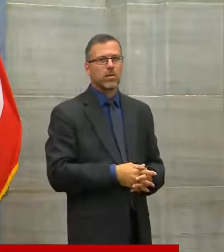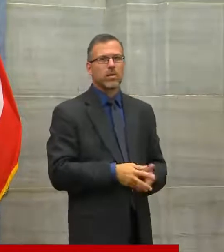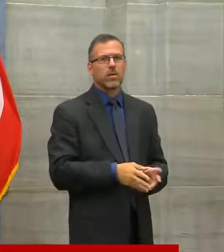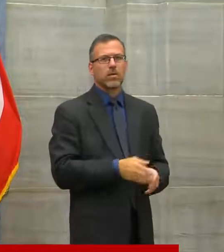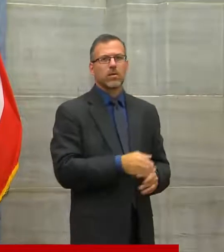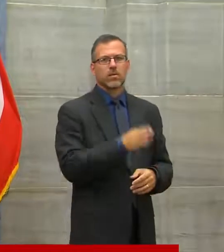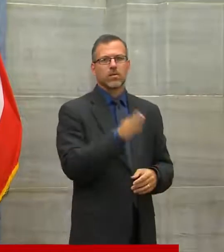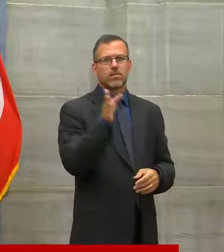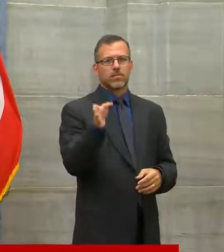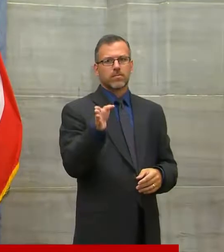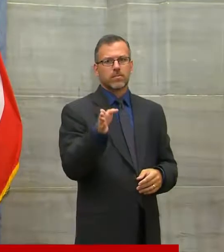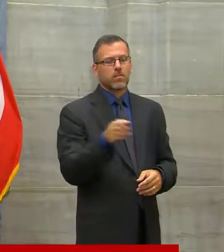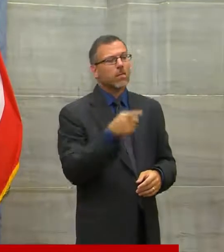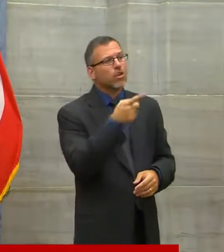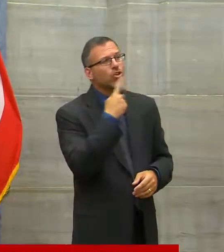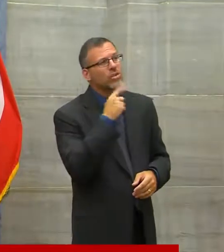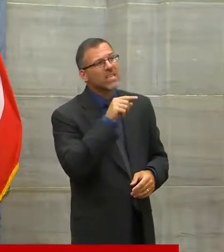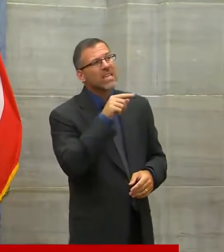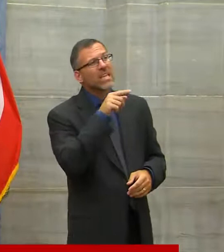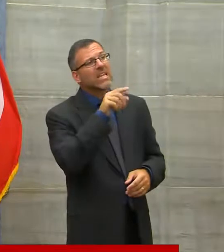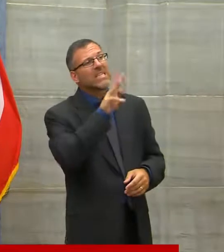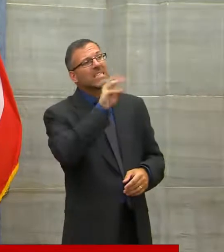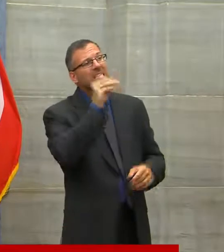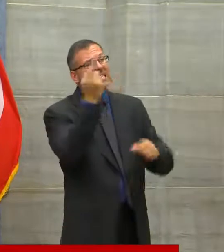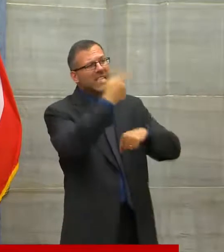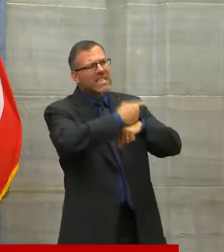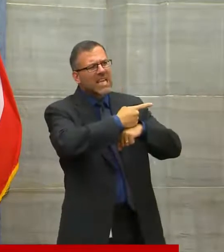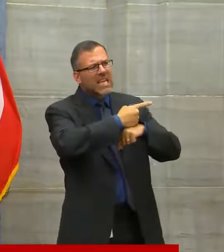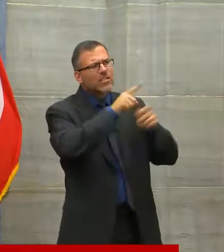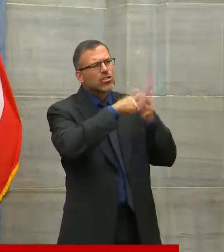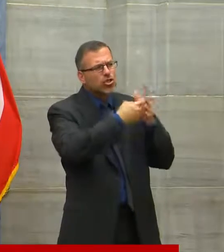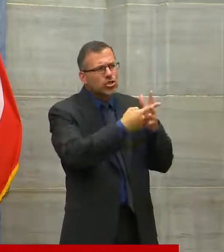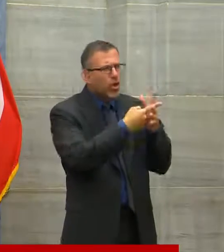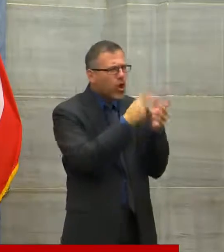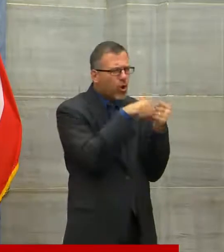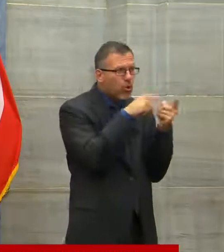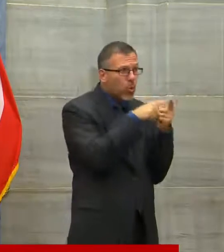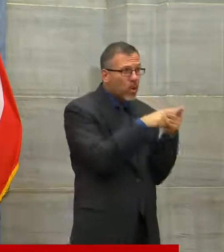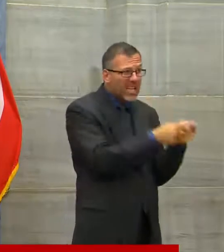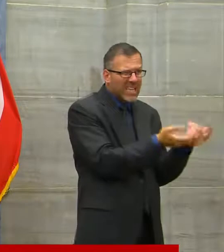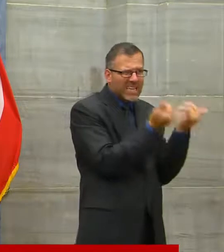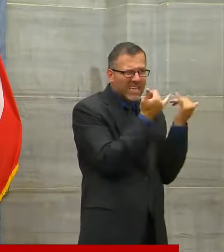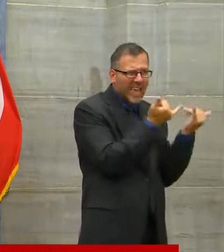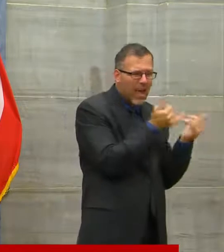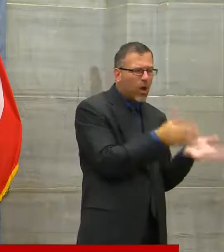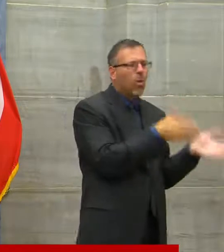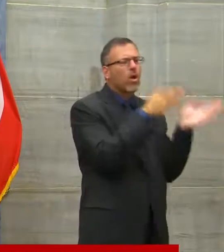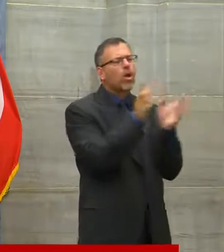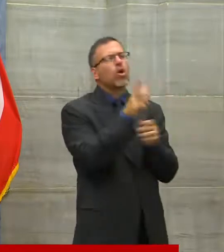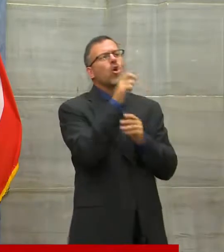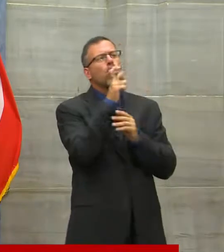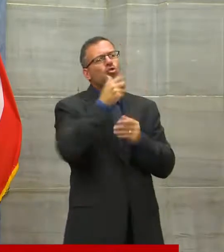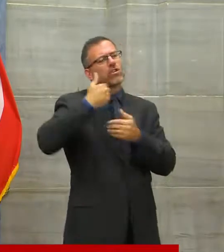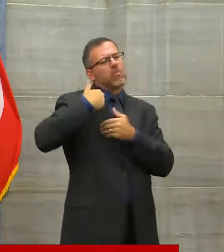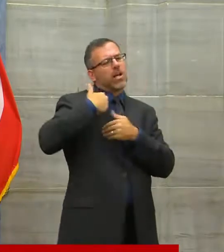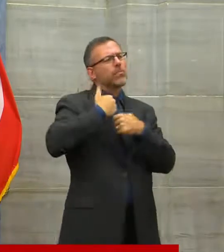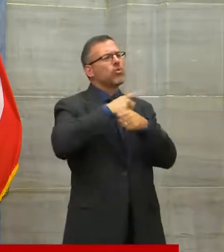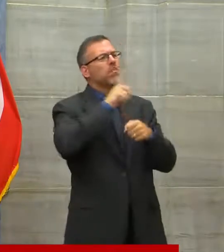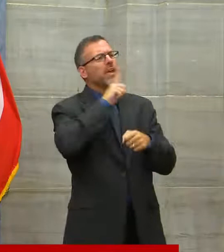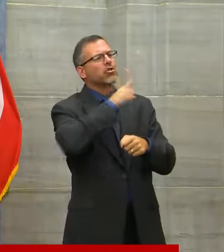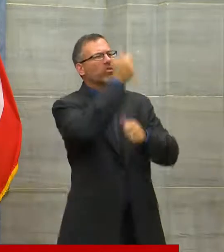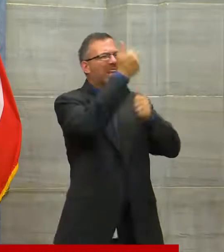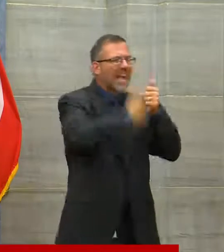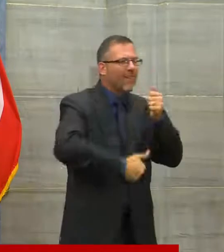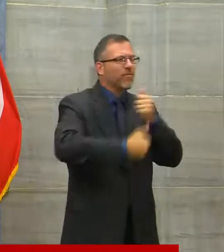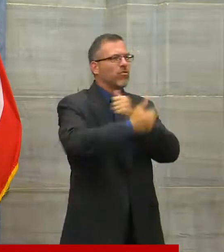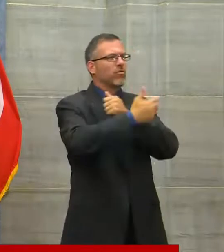Governor, so you said they have 60 days that start now. Who will be kind of keep going to make sure that every law enforcement agency is giving that